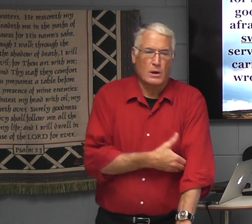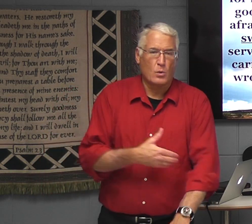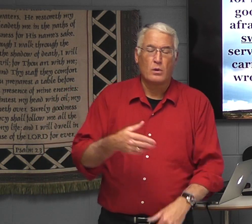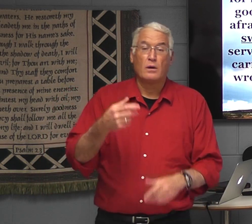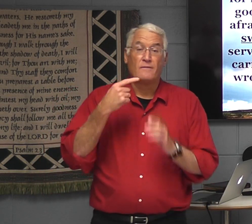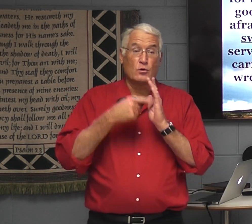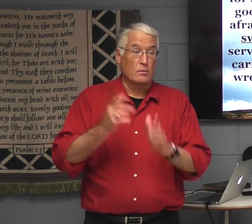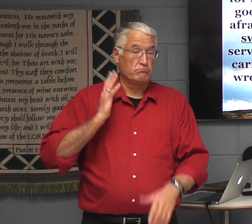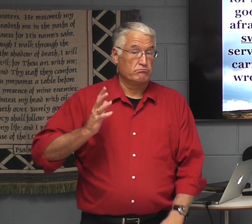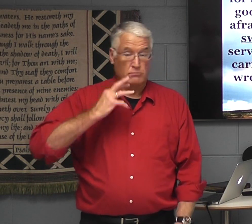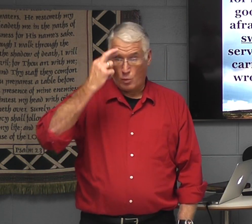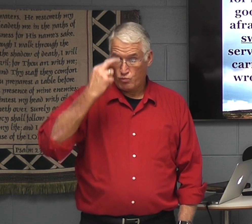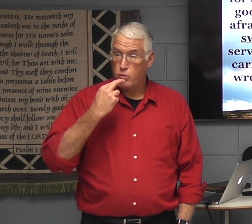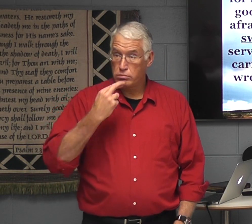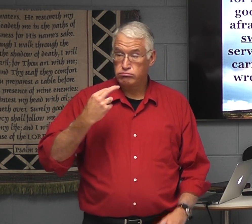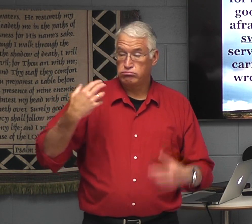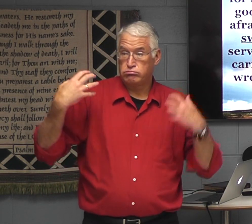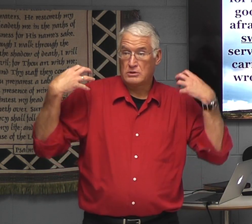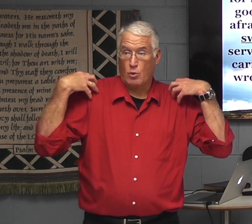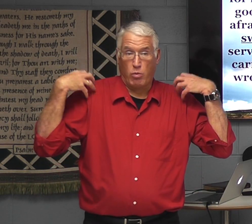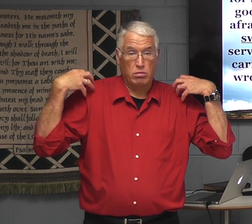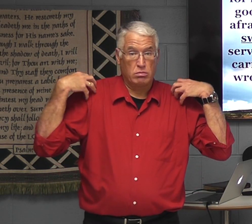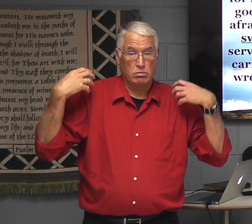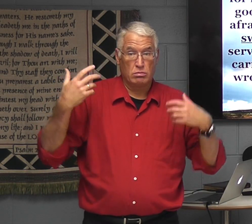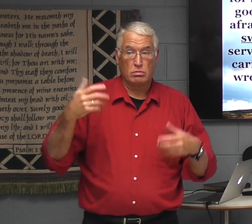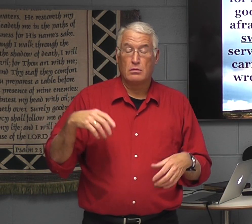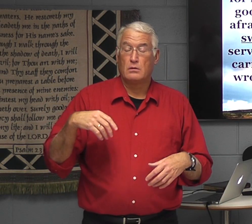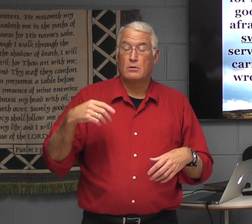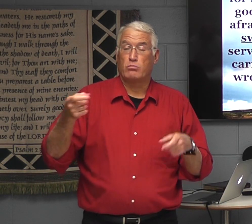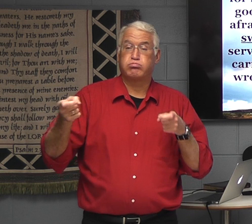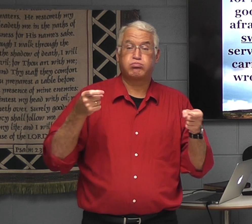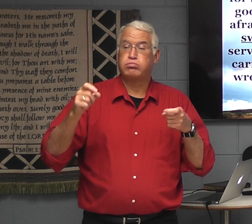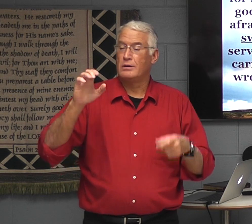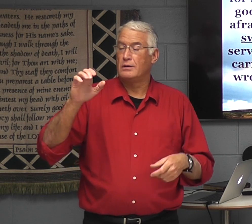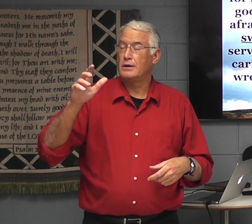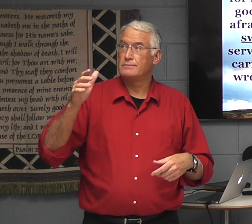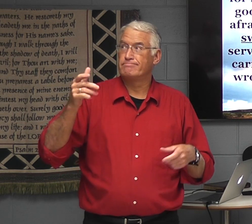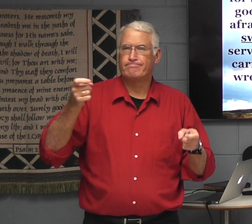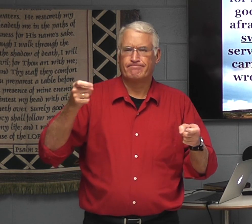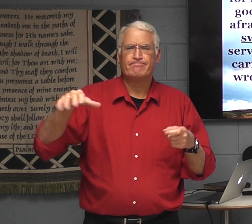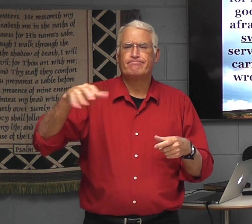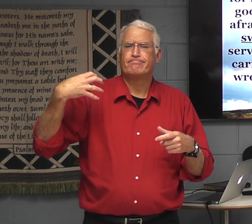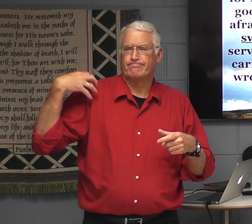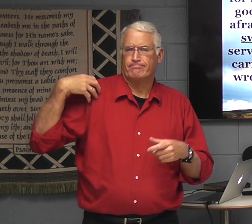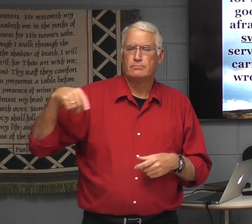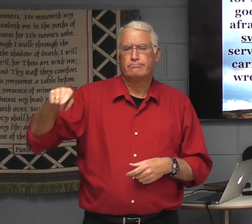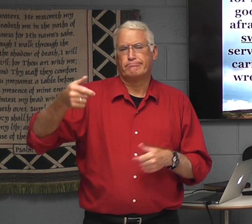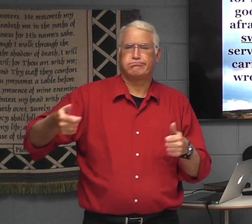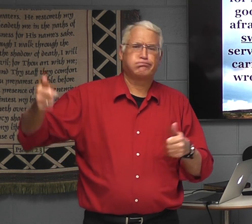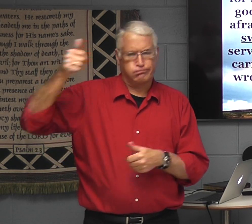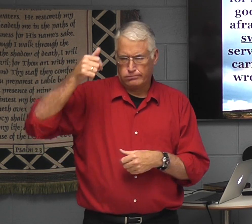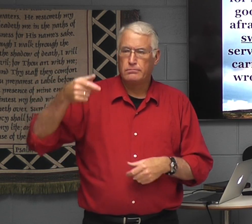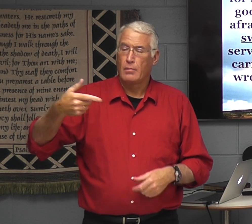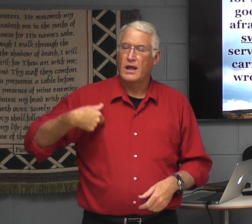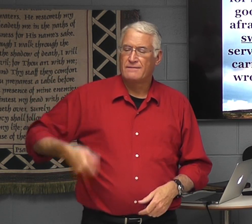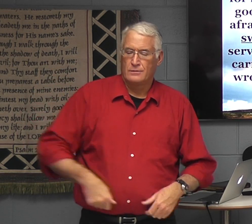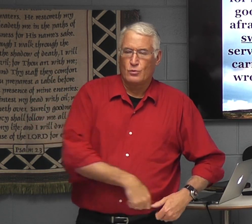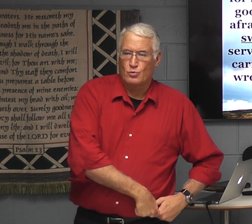power. For example, a long time ago, the Roman soldiers, they would govern, you know, they